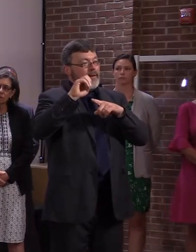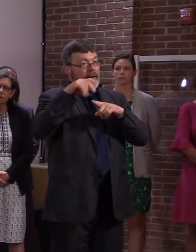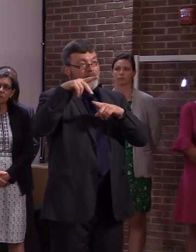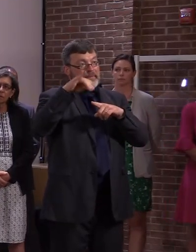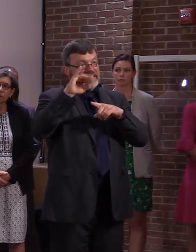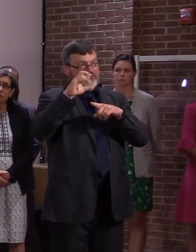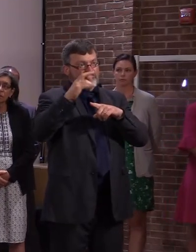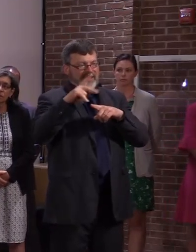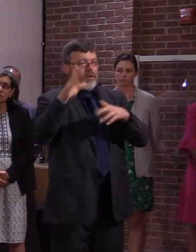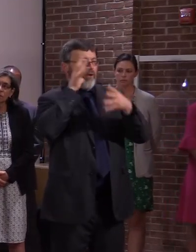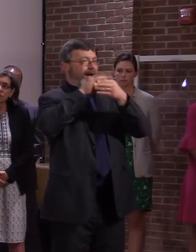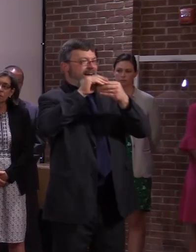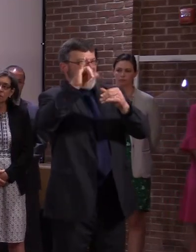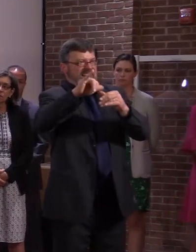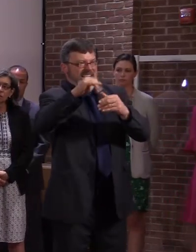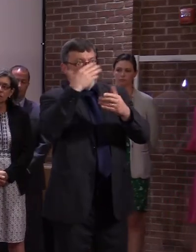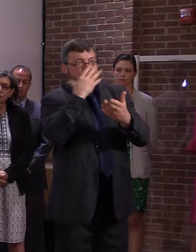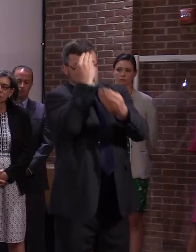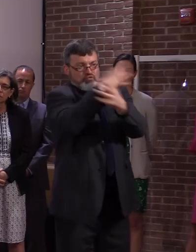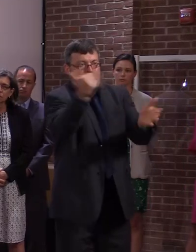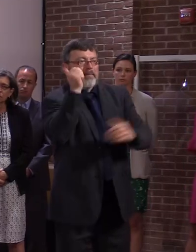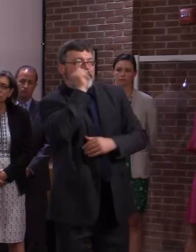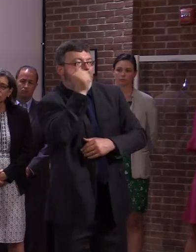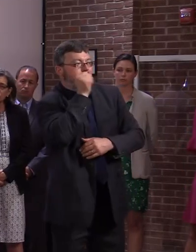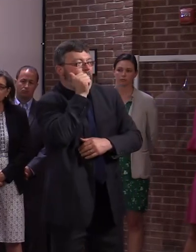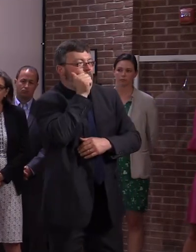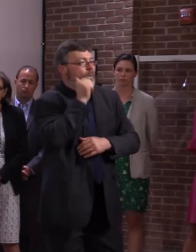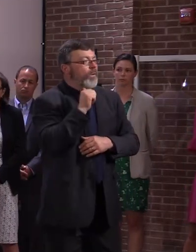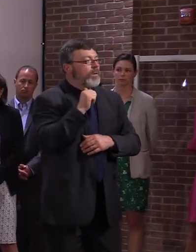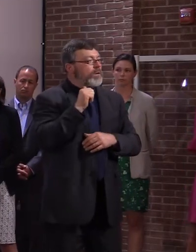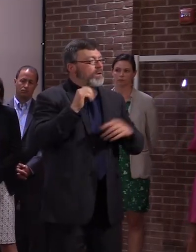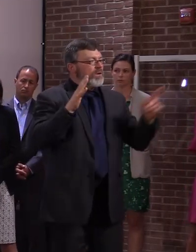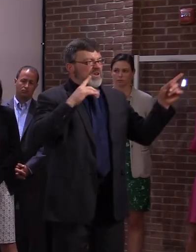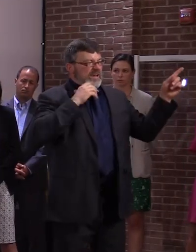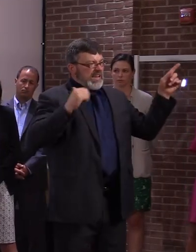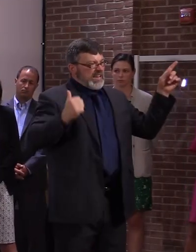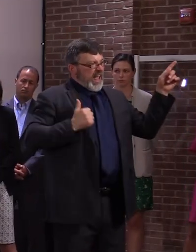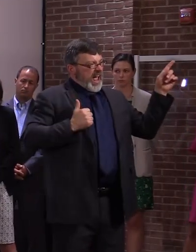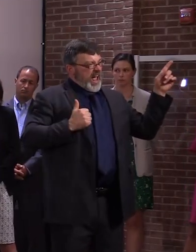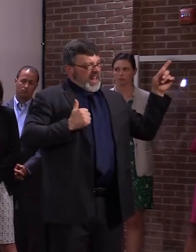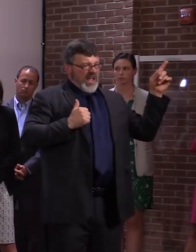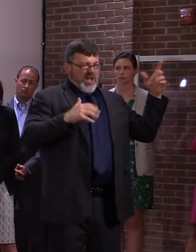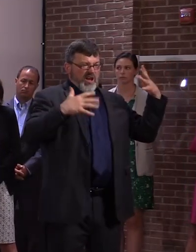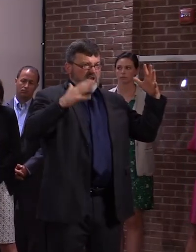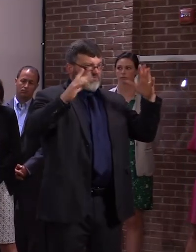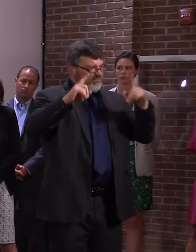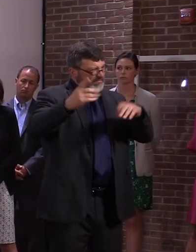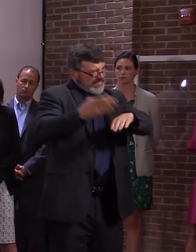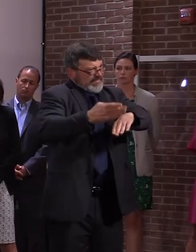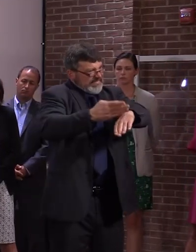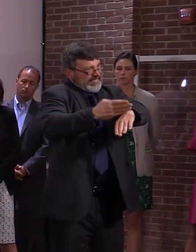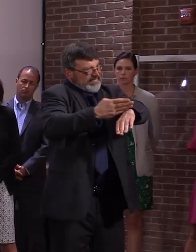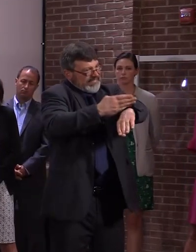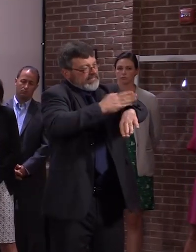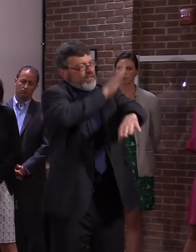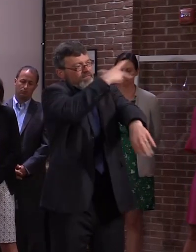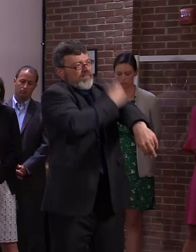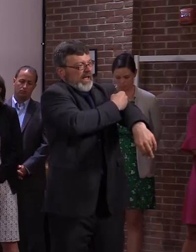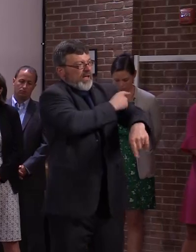But Canada has done a tremendous job over the last month and really is leading